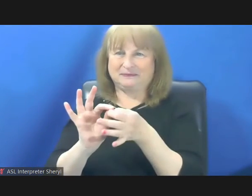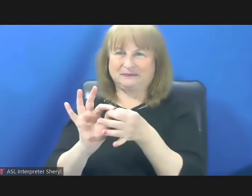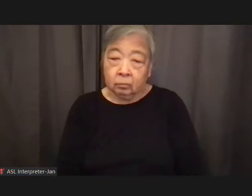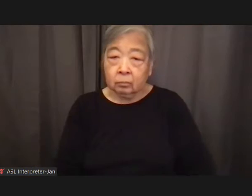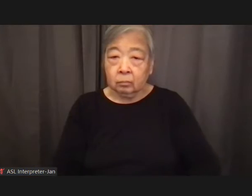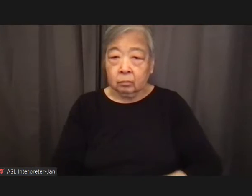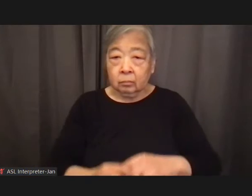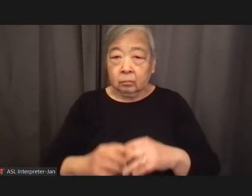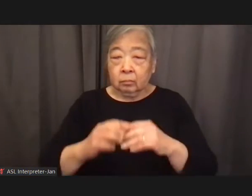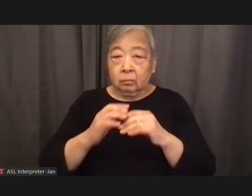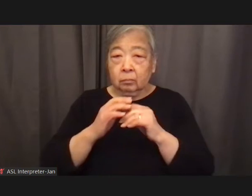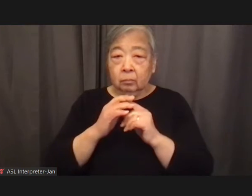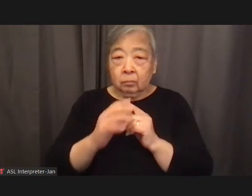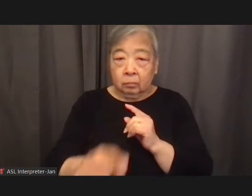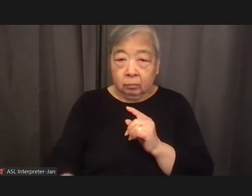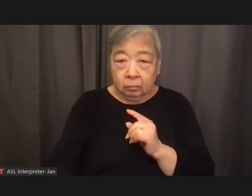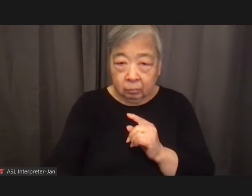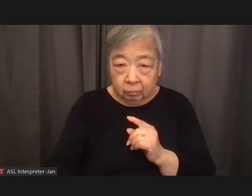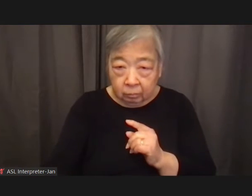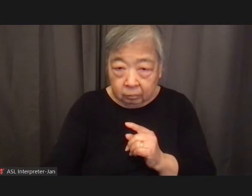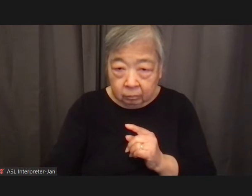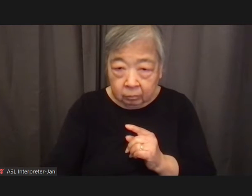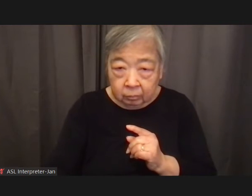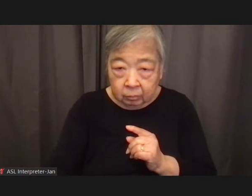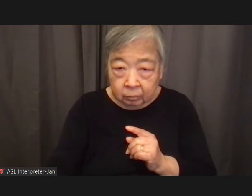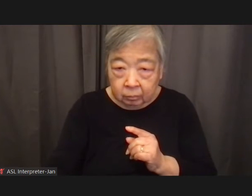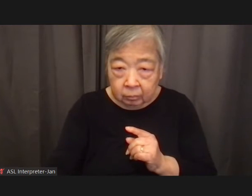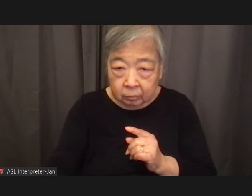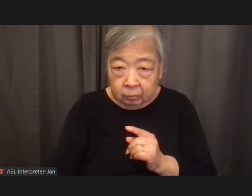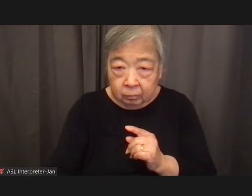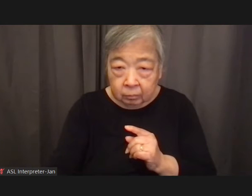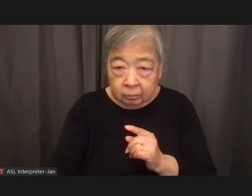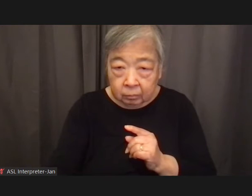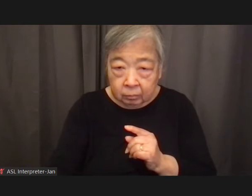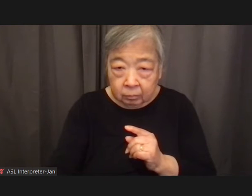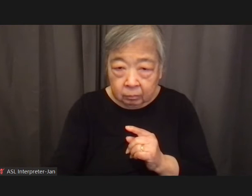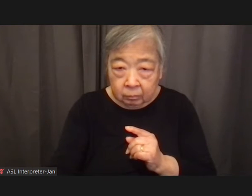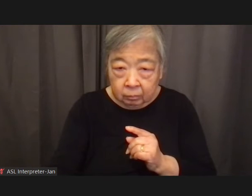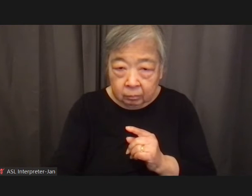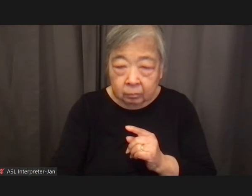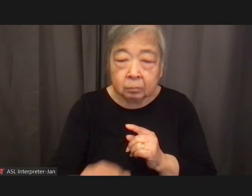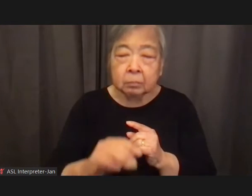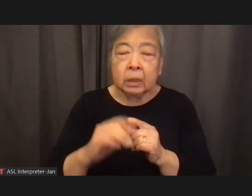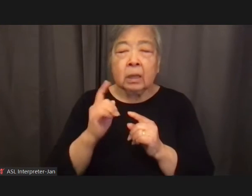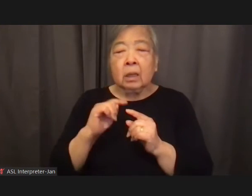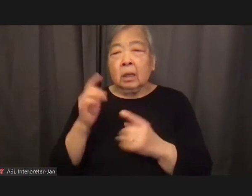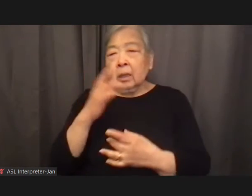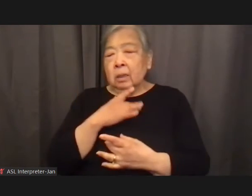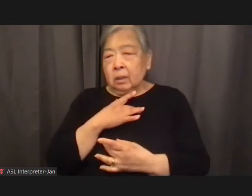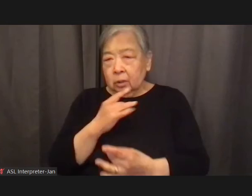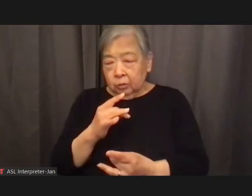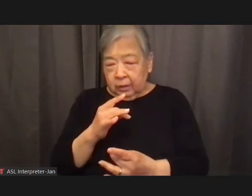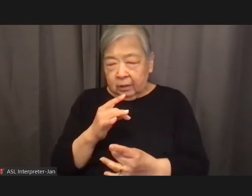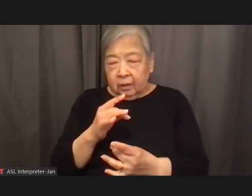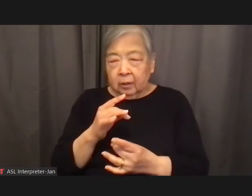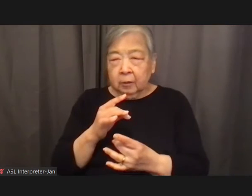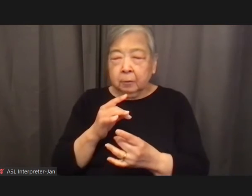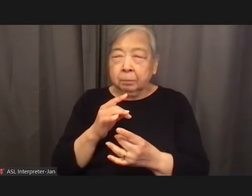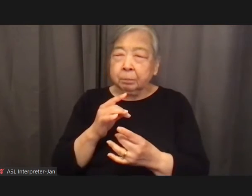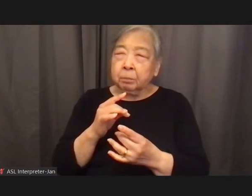from Seed and Earth, which is along with Fishes of Dart, sort of these